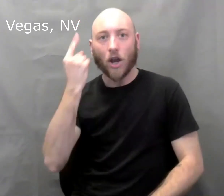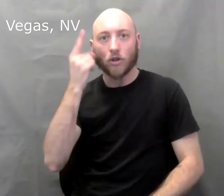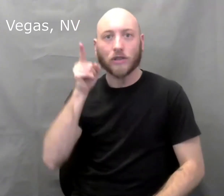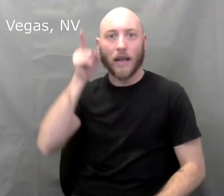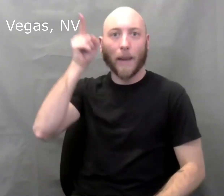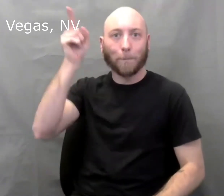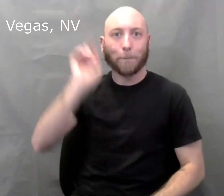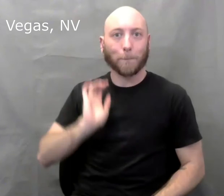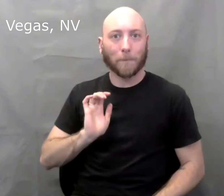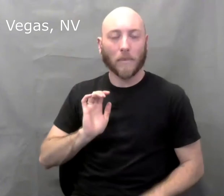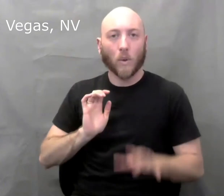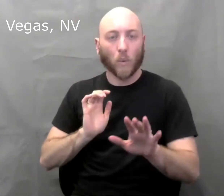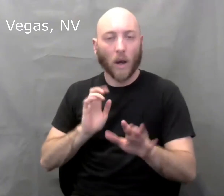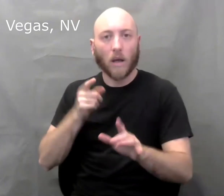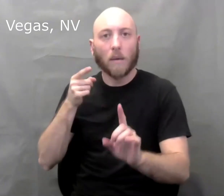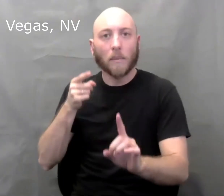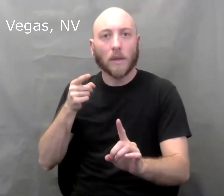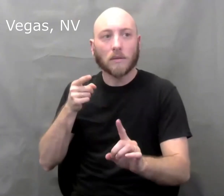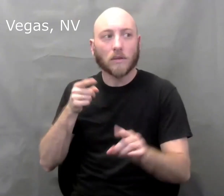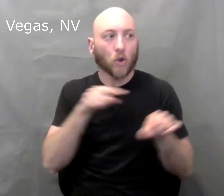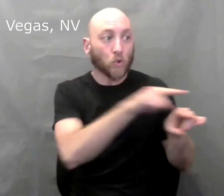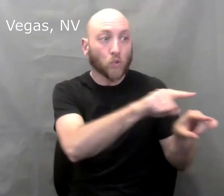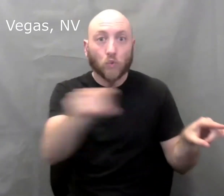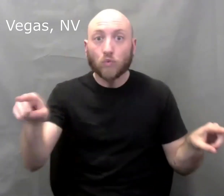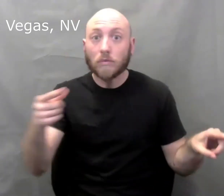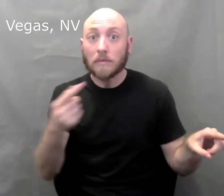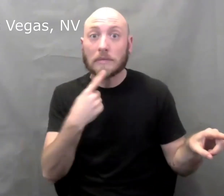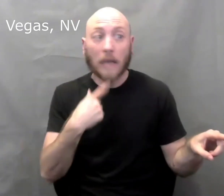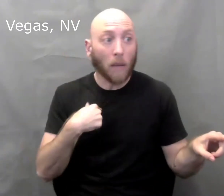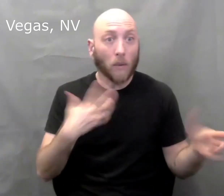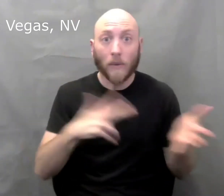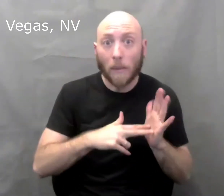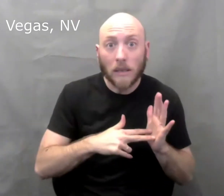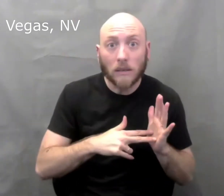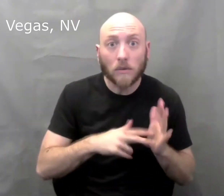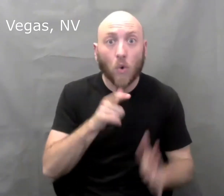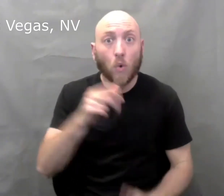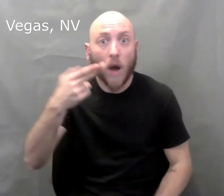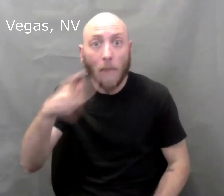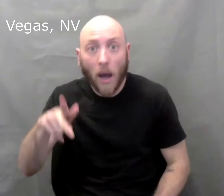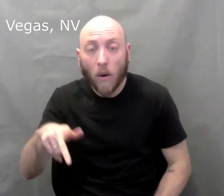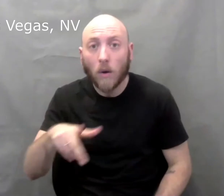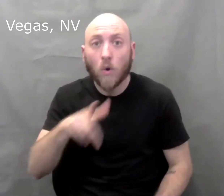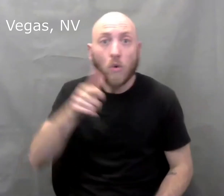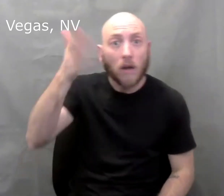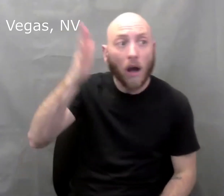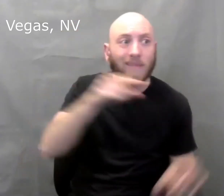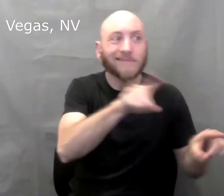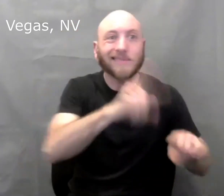nobody else can explain to me what my God is or what my higher power is or what they're supposed to do or look like or feel like.